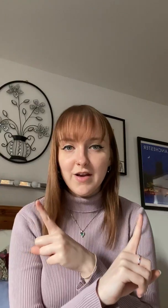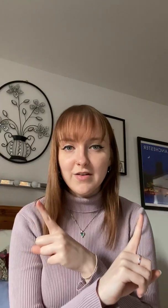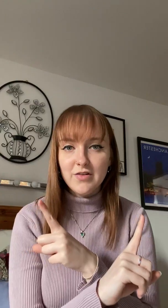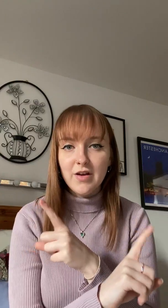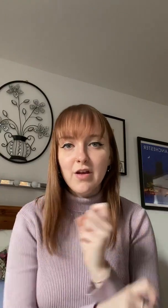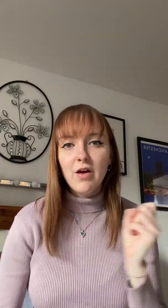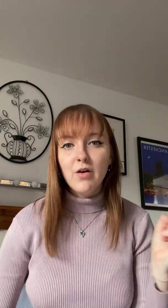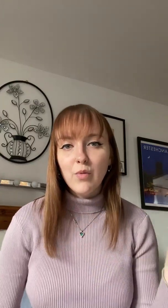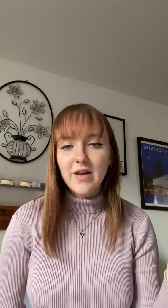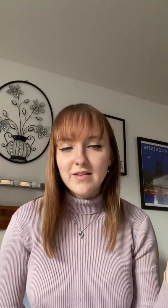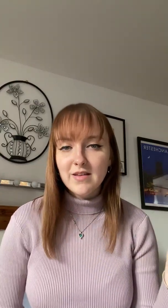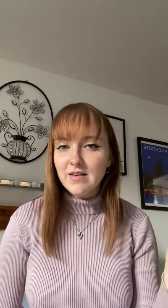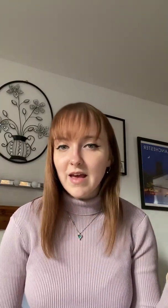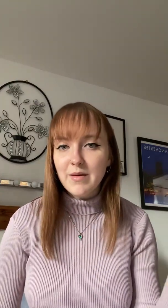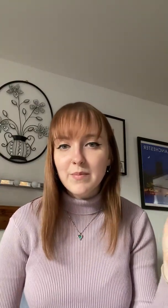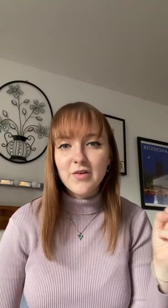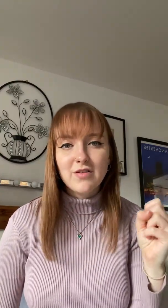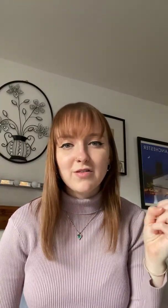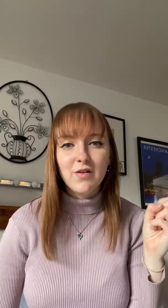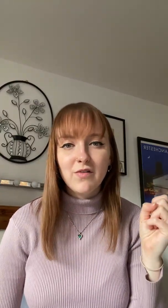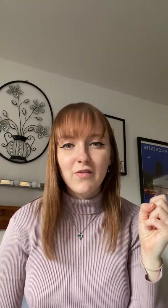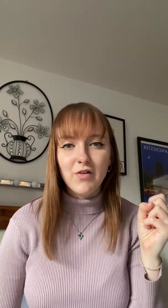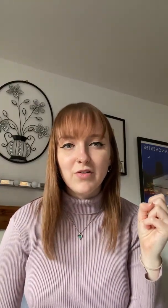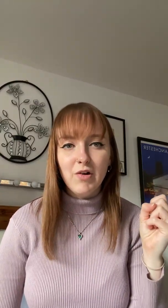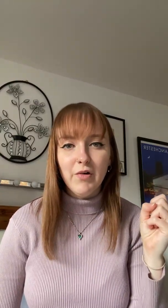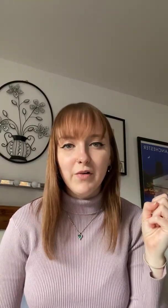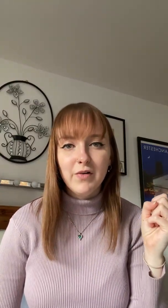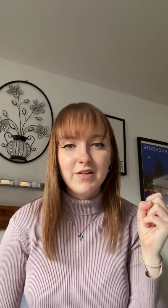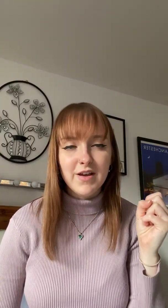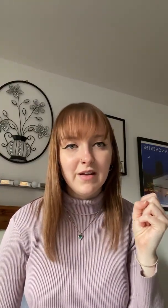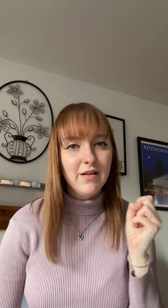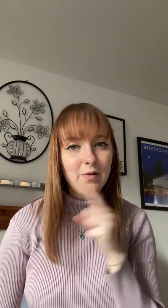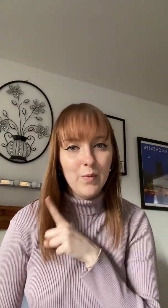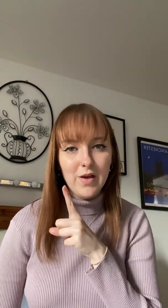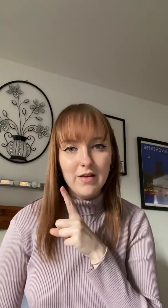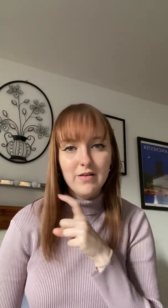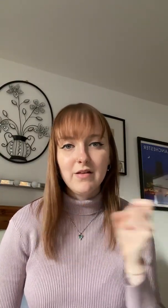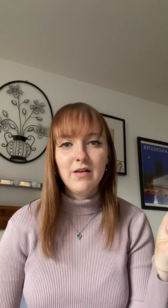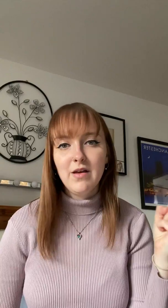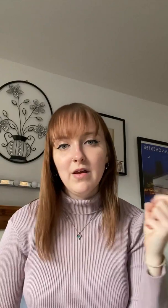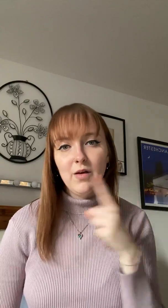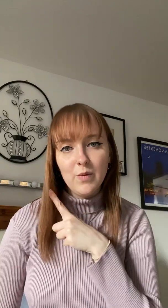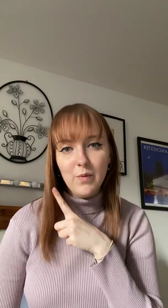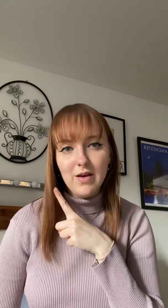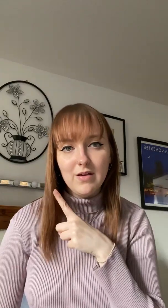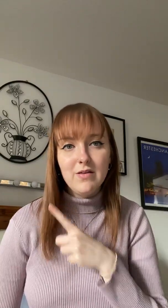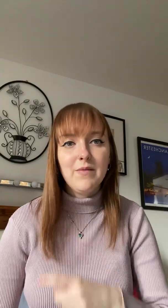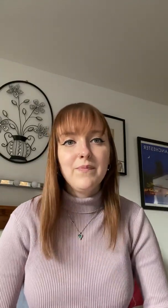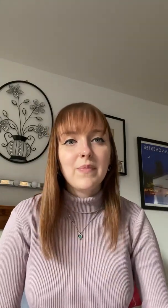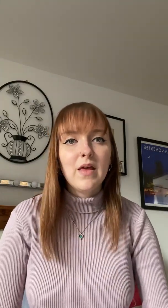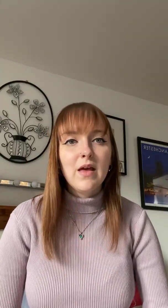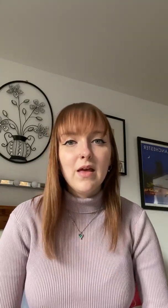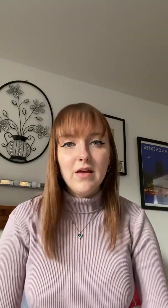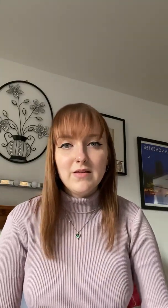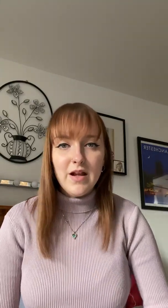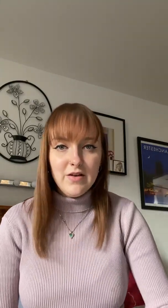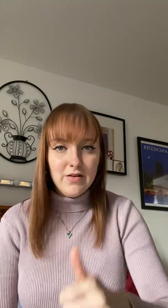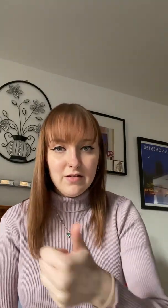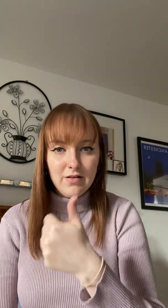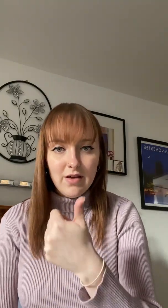strange. Weird's the same, but just sort of on your chin. Weird, weird. Intelligence, you get a